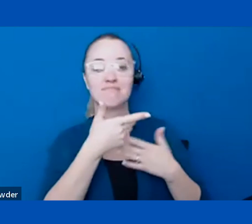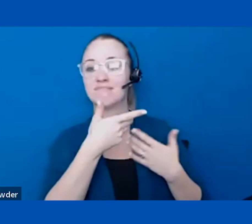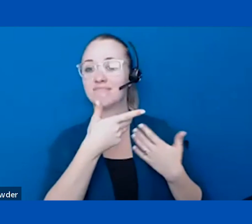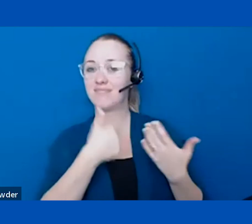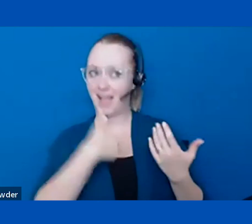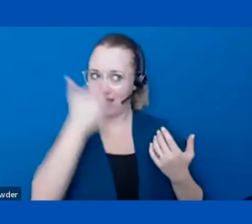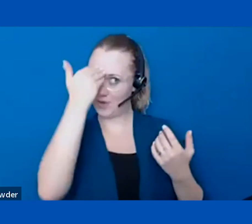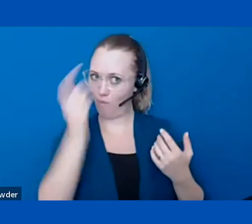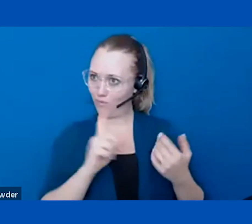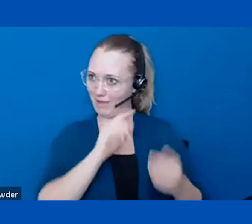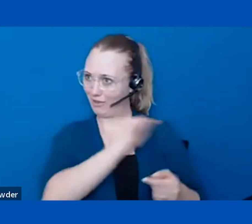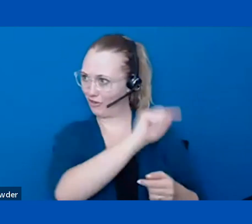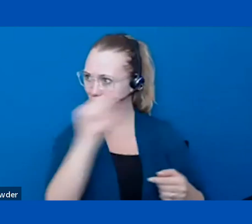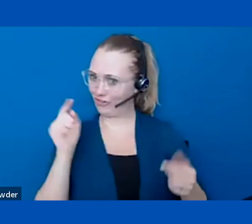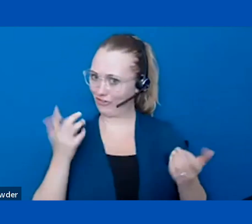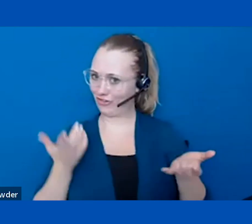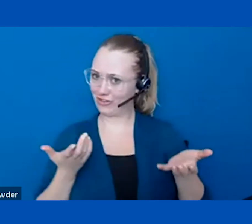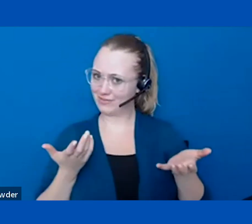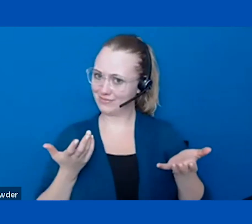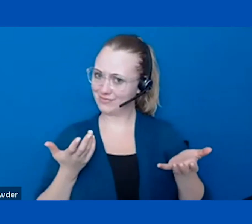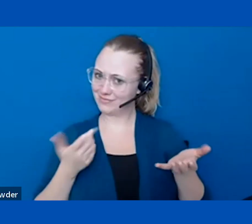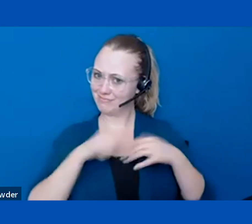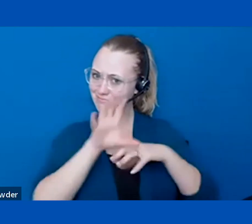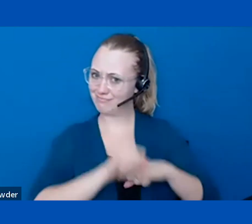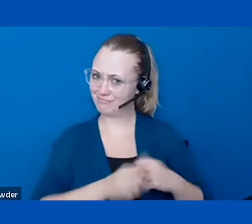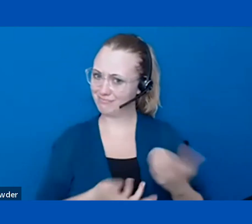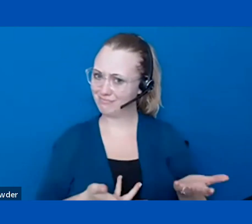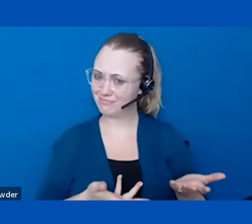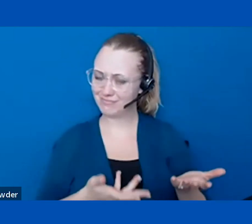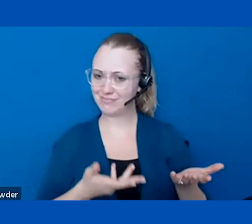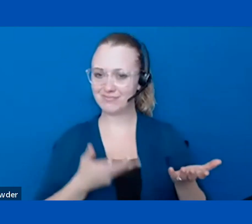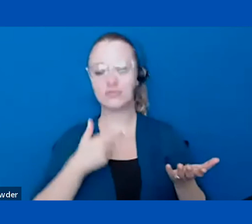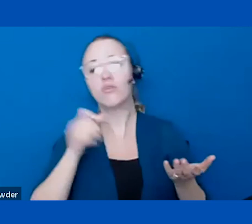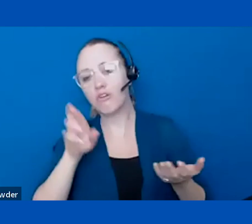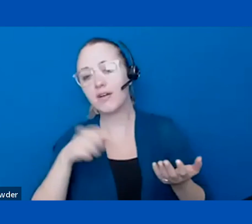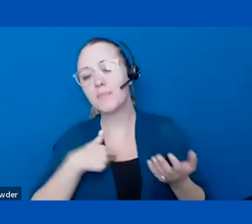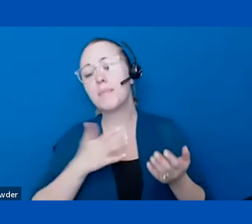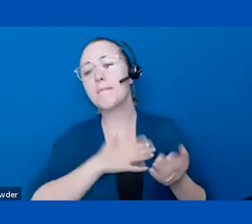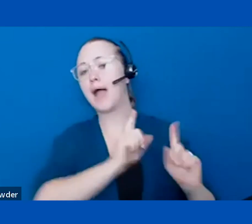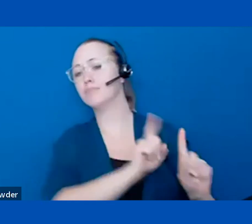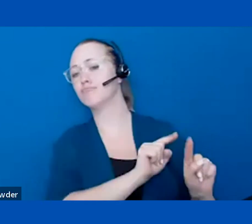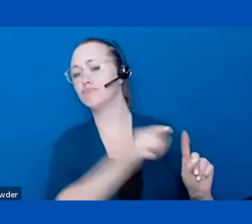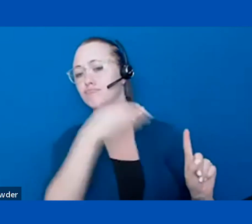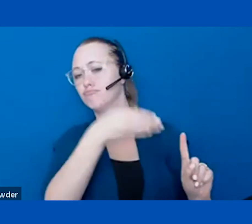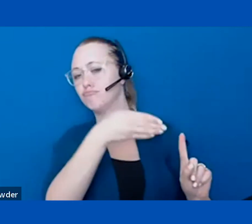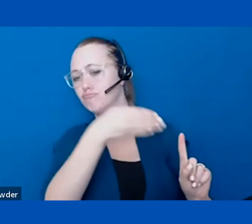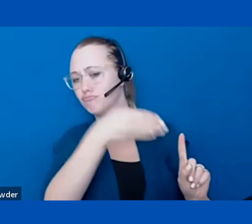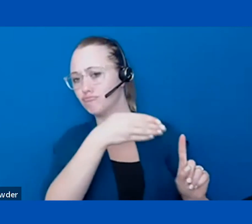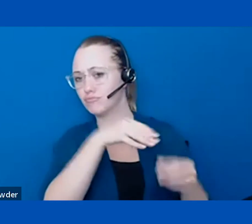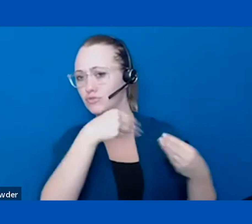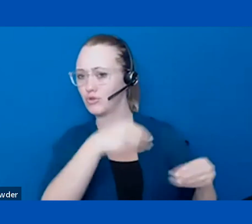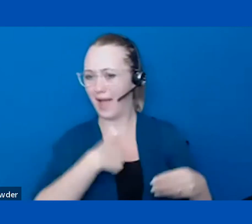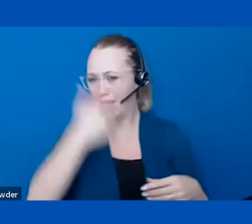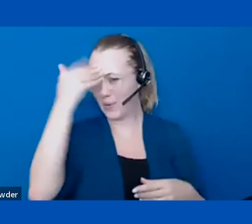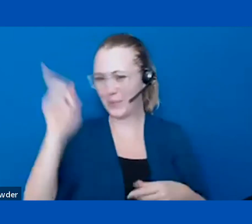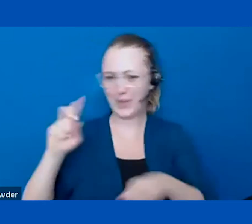things are at, right? And well, I mean, at least for those who yeah. are familiar with certain stores or whatever, and like, you're like, oh yeah, I know where the chips are,